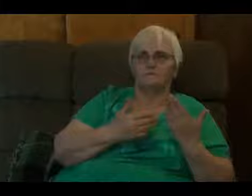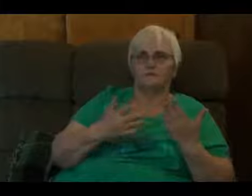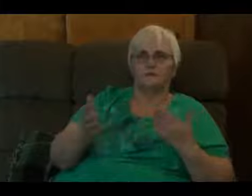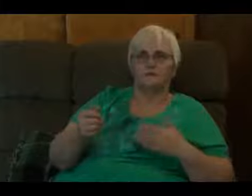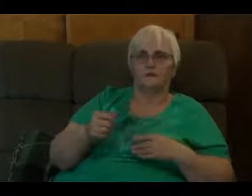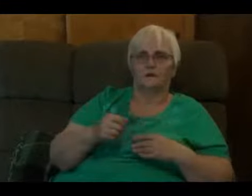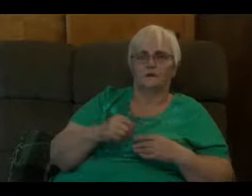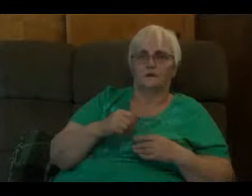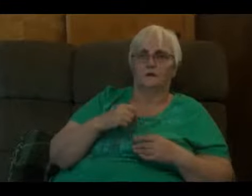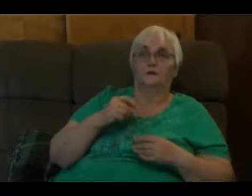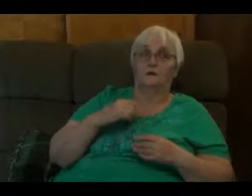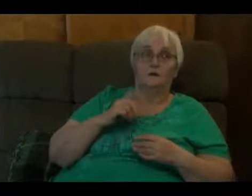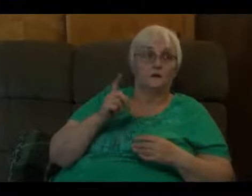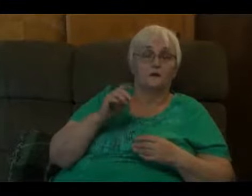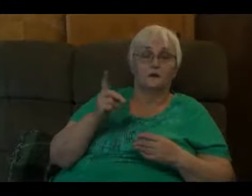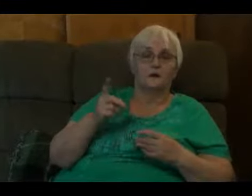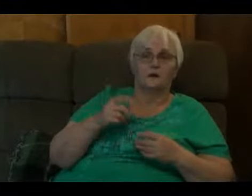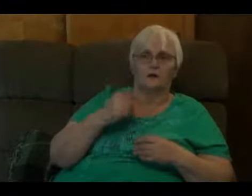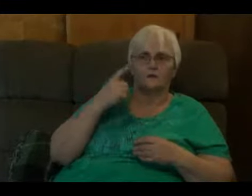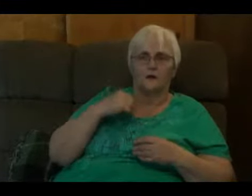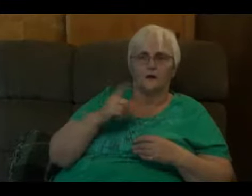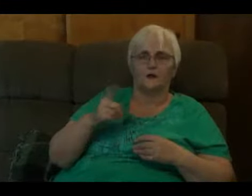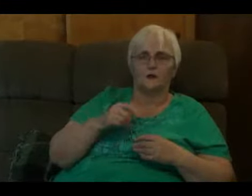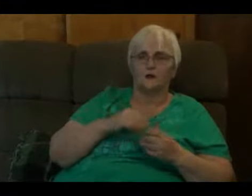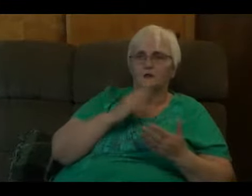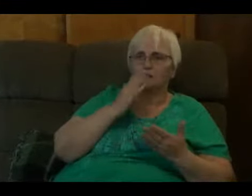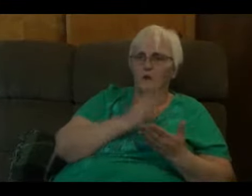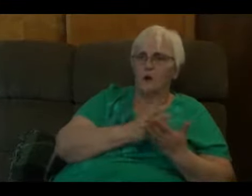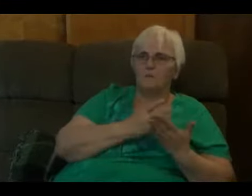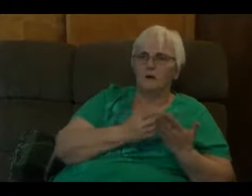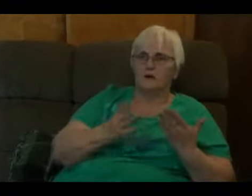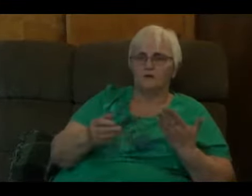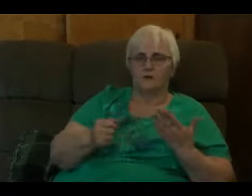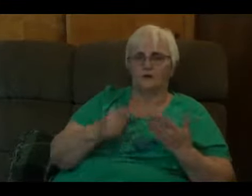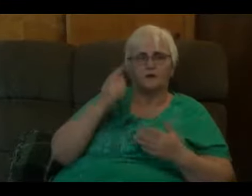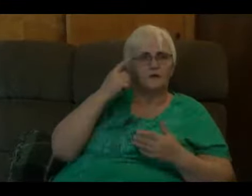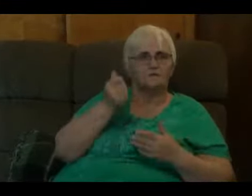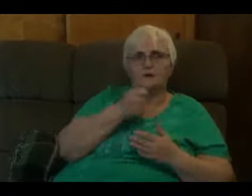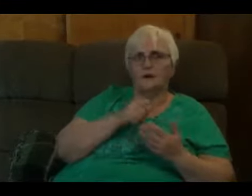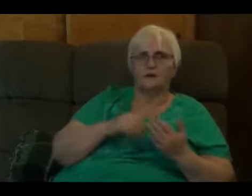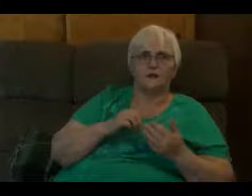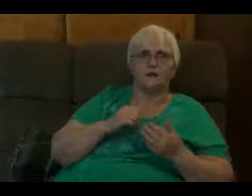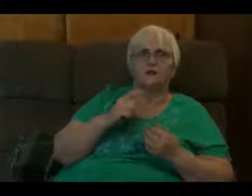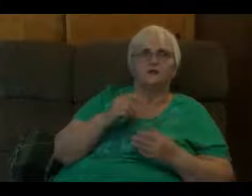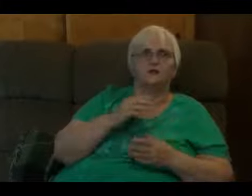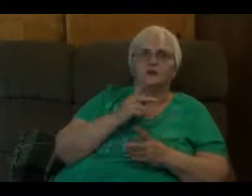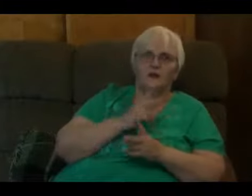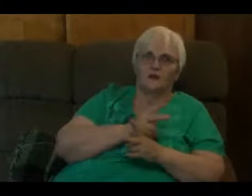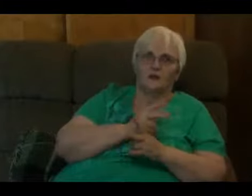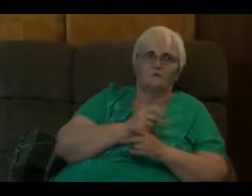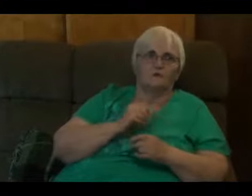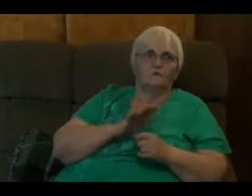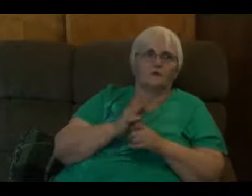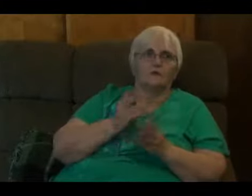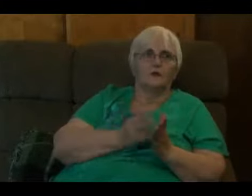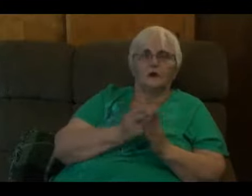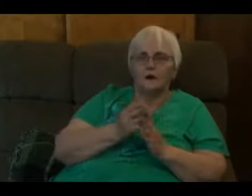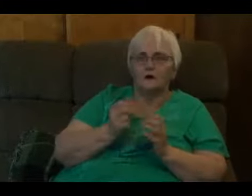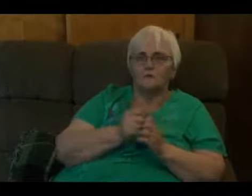I did. I mean, I thought I had to get rid of it. I couldn't think of anything I should keep. To be totally honest with you, I'm talking